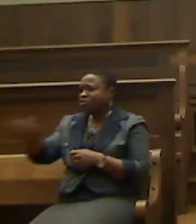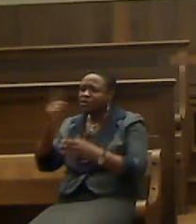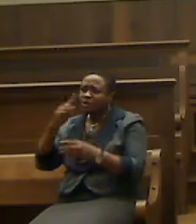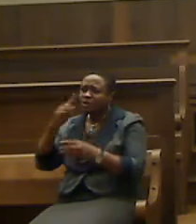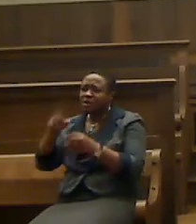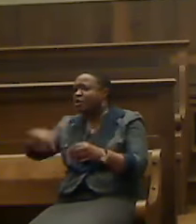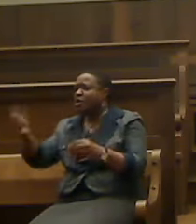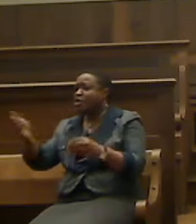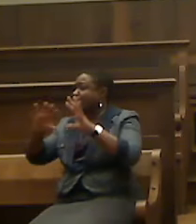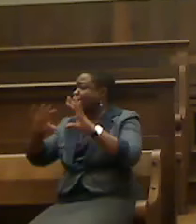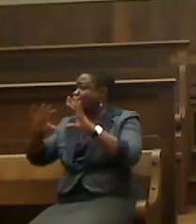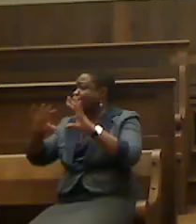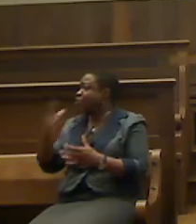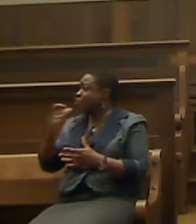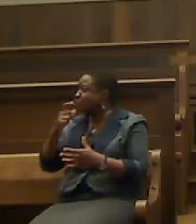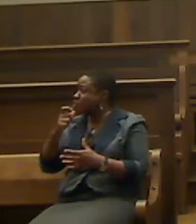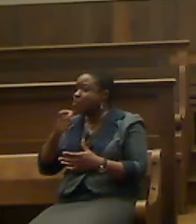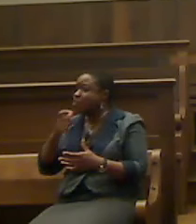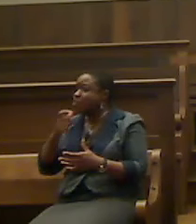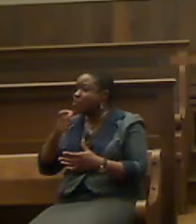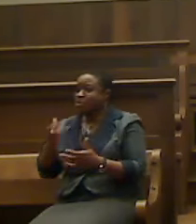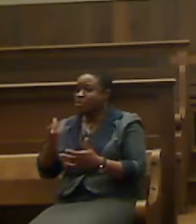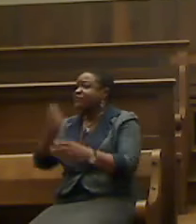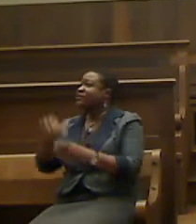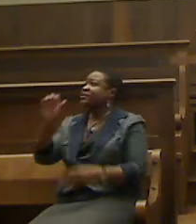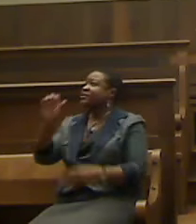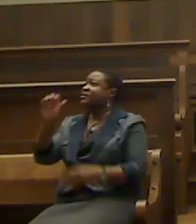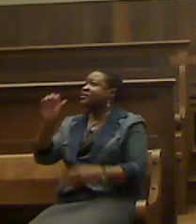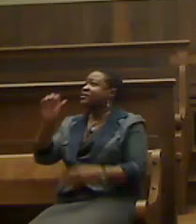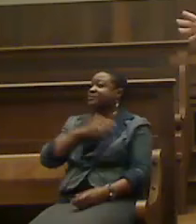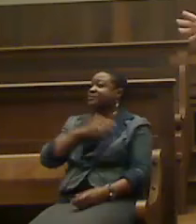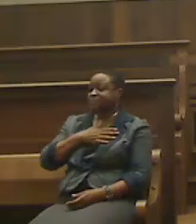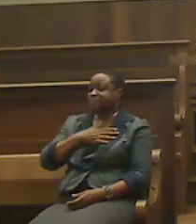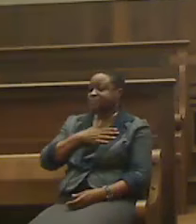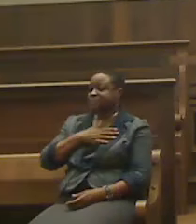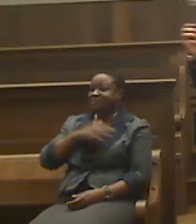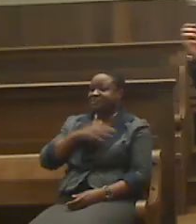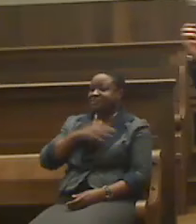very big presence in this arena. Alexis, why don't you both tell us about that?